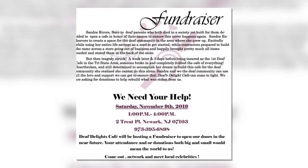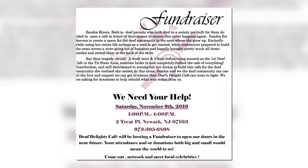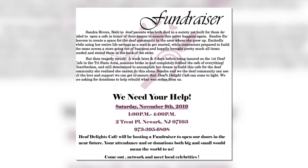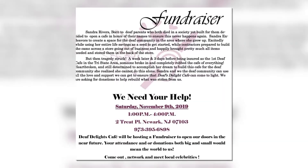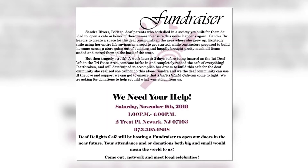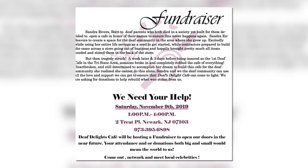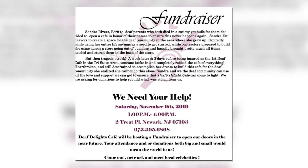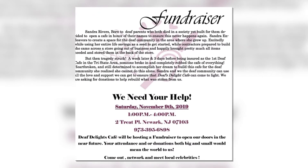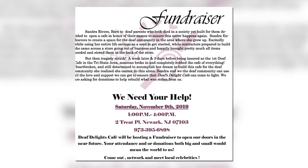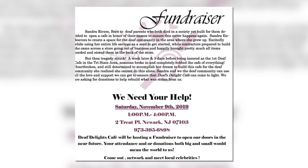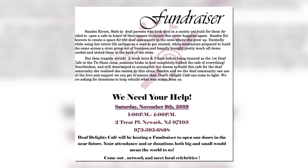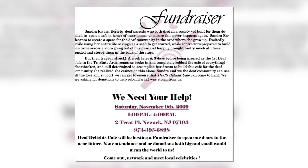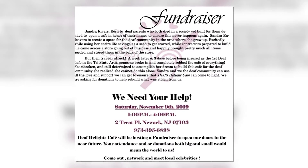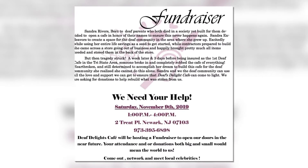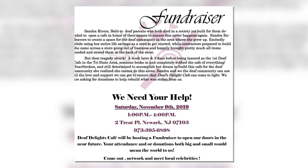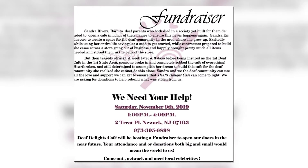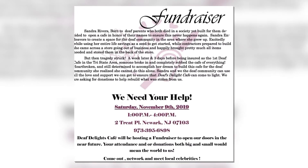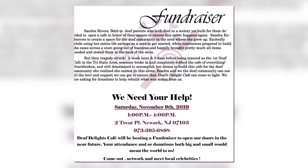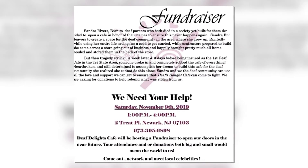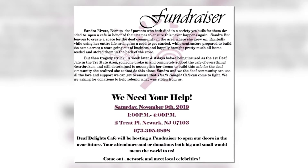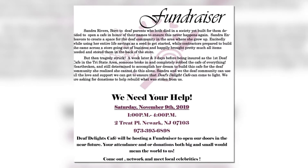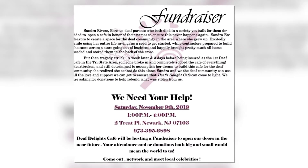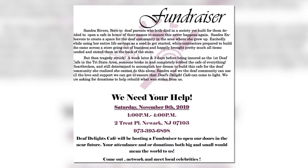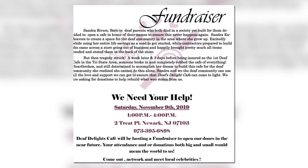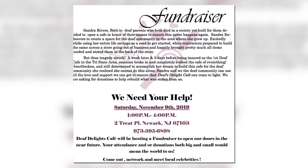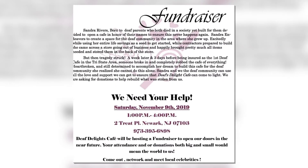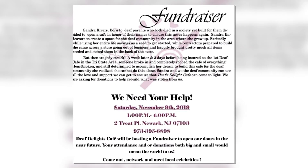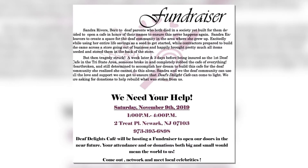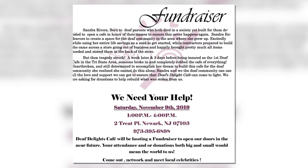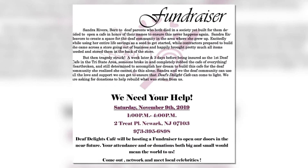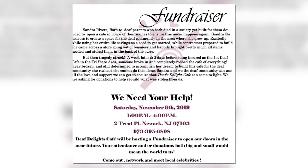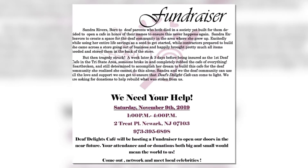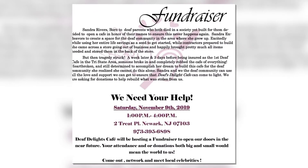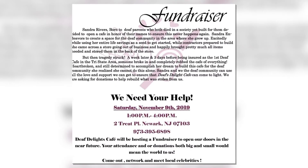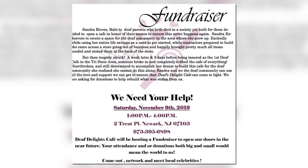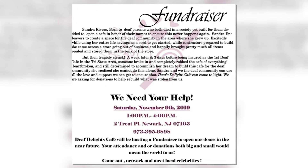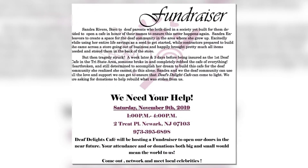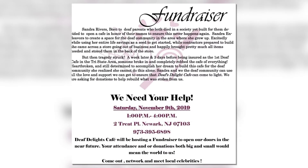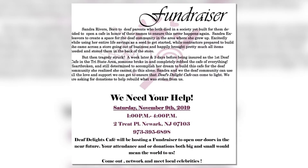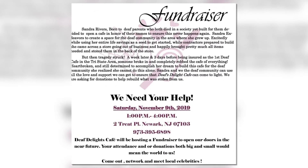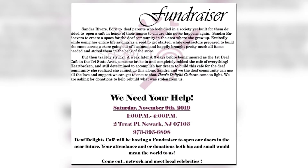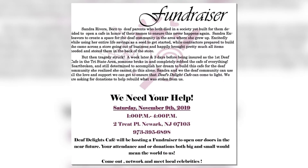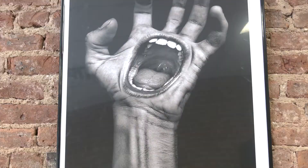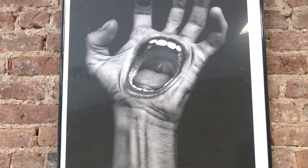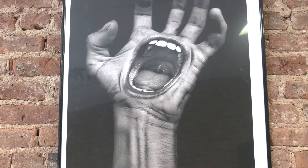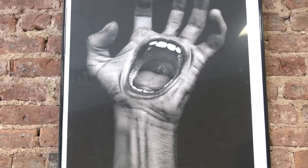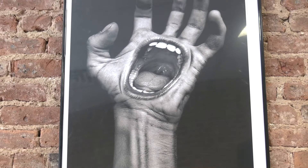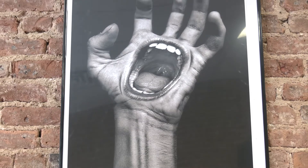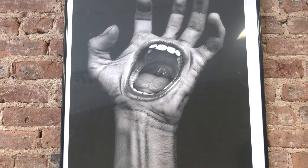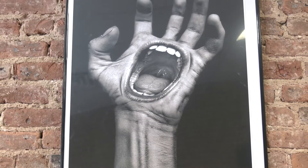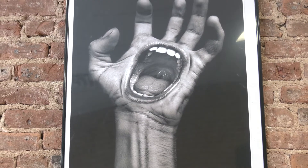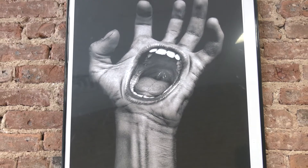to a fundraiser she was able to raise some of the money back but then COVID-19 hit. COVID just literally shut down